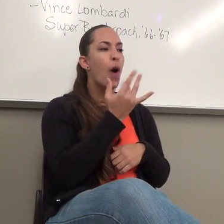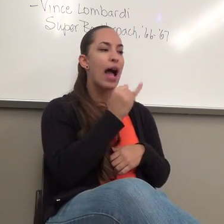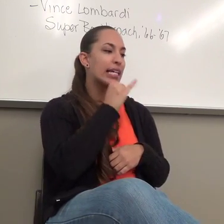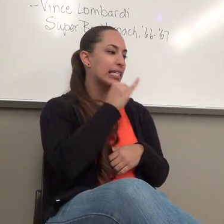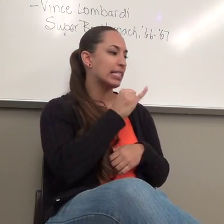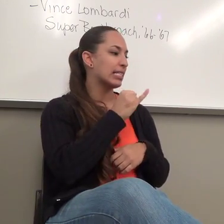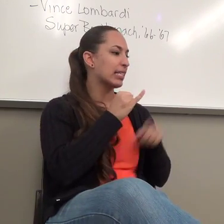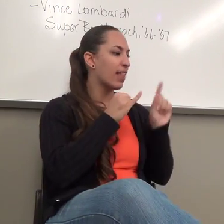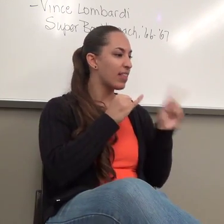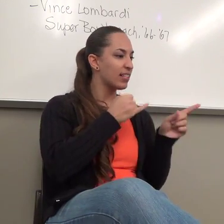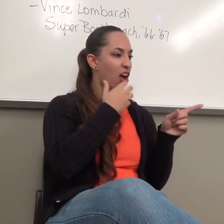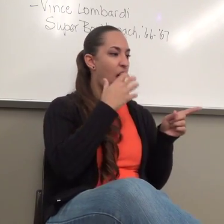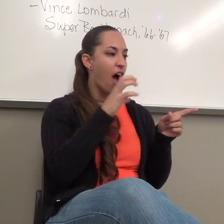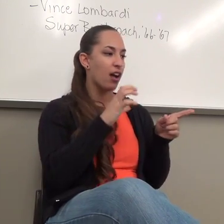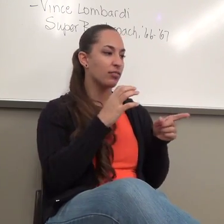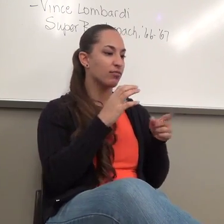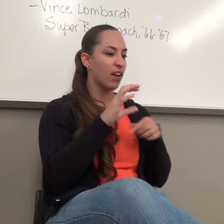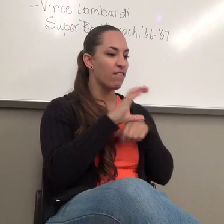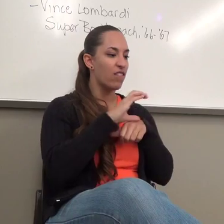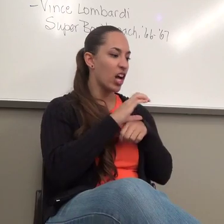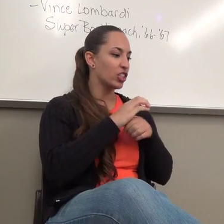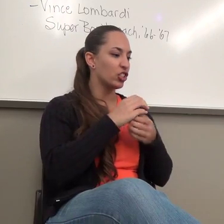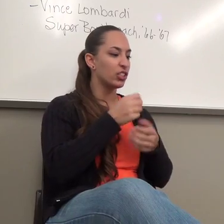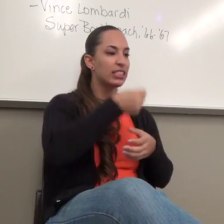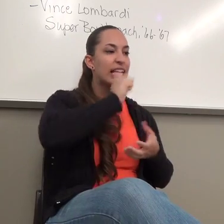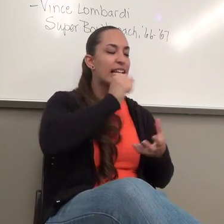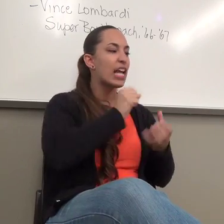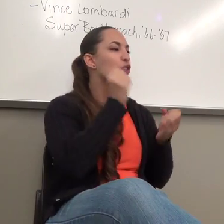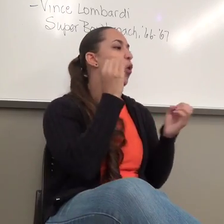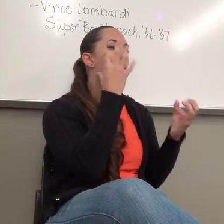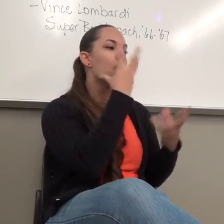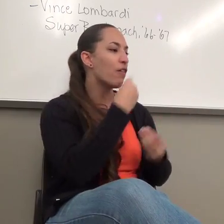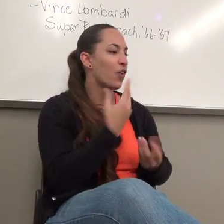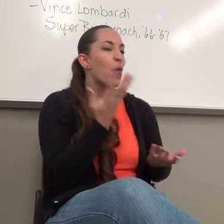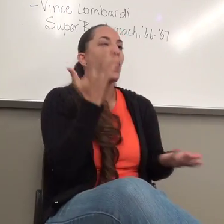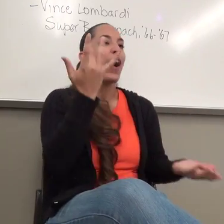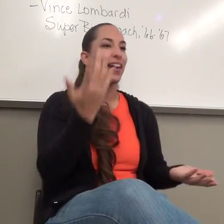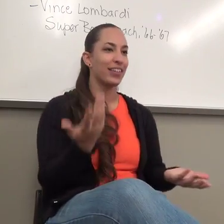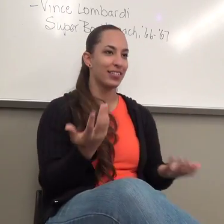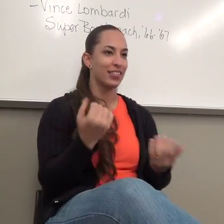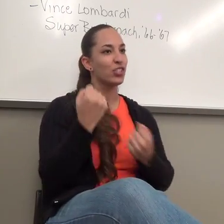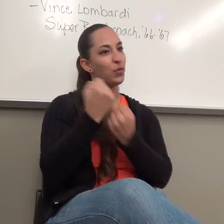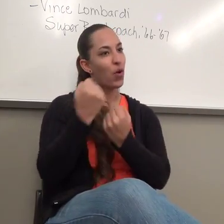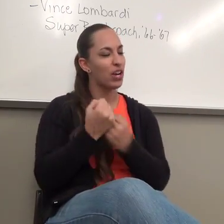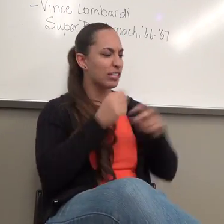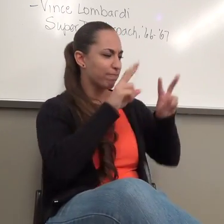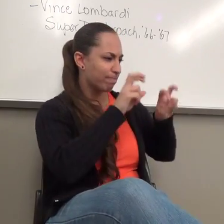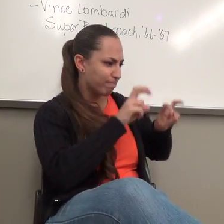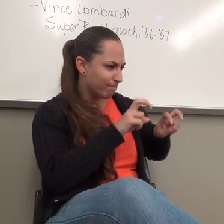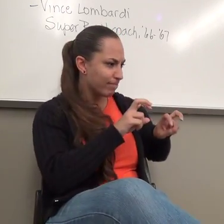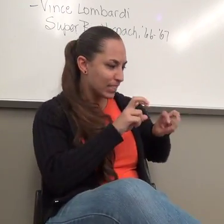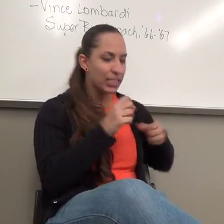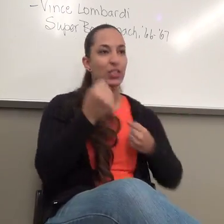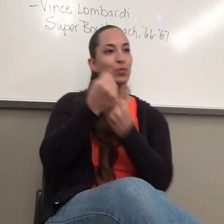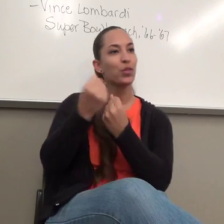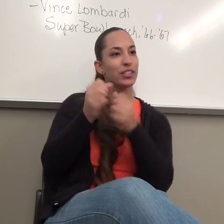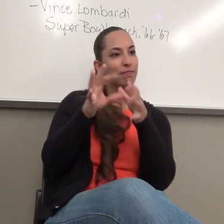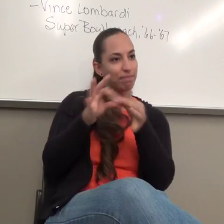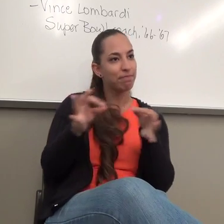sundae so beautiful? Okay. Does that make sense? So that's your analysis. It's a kind